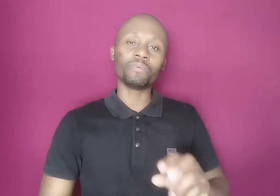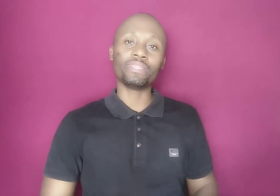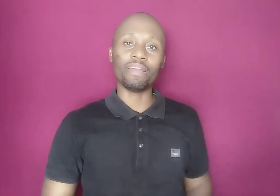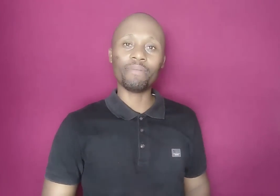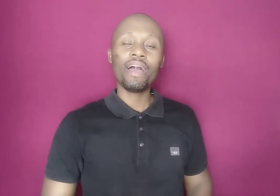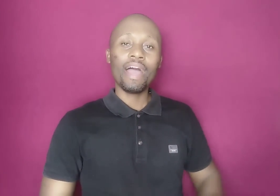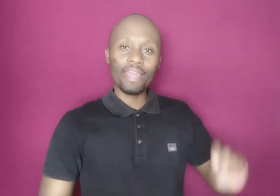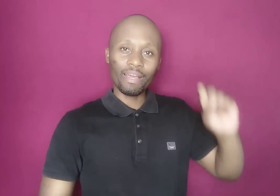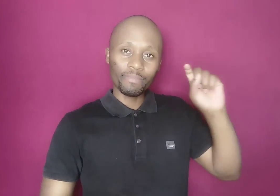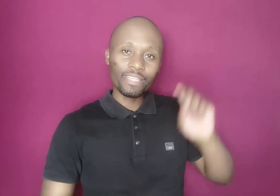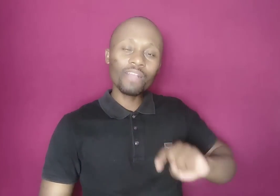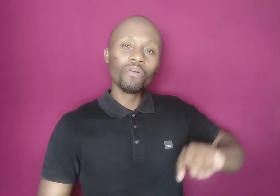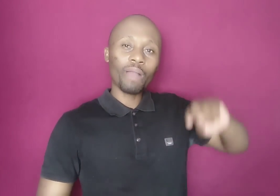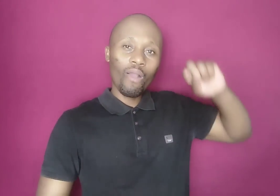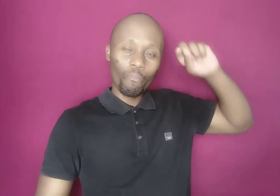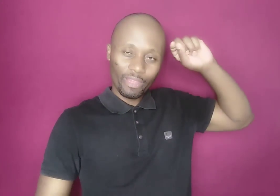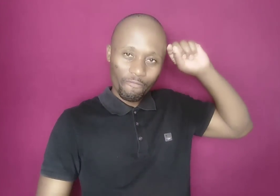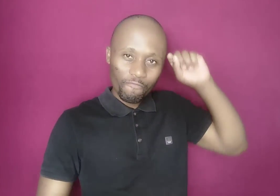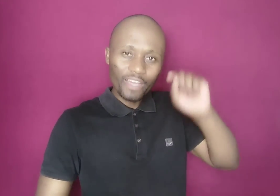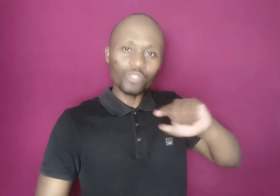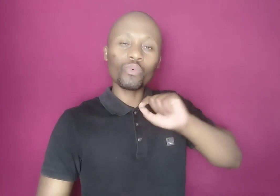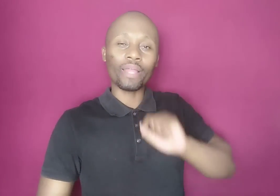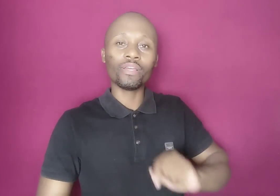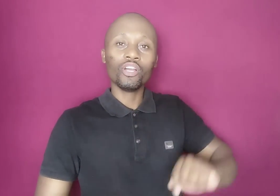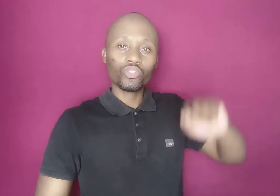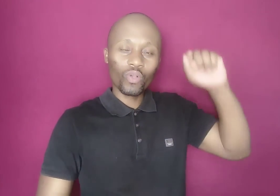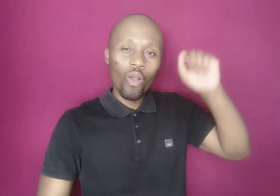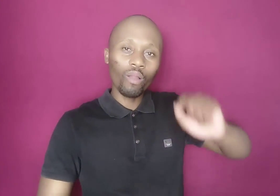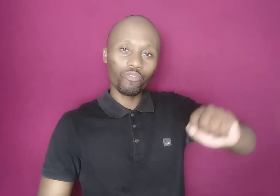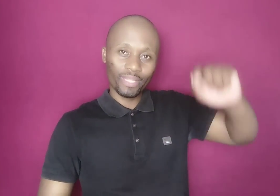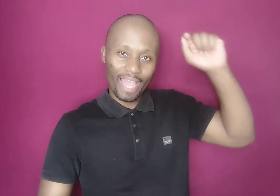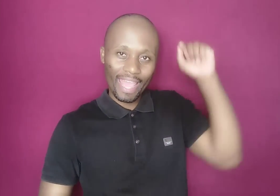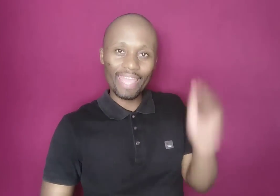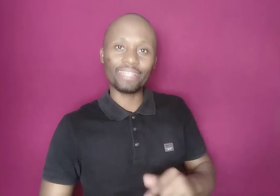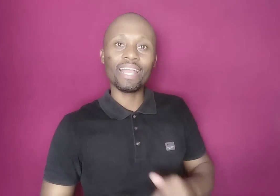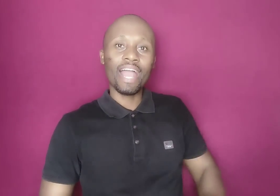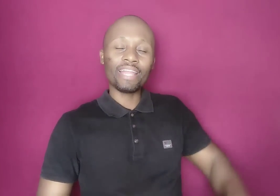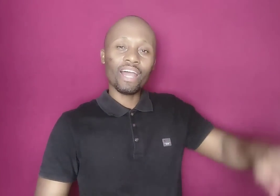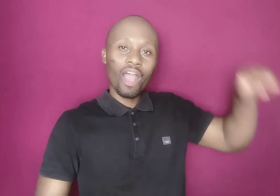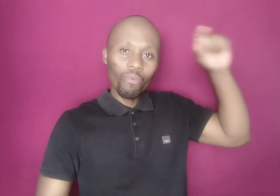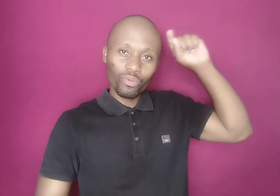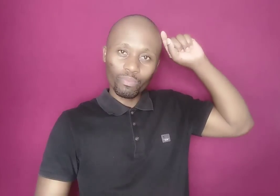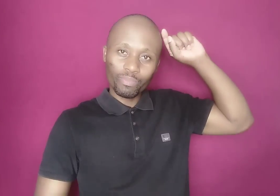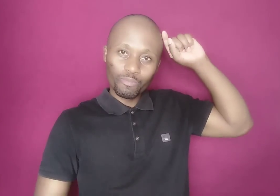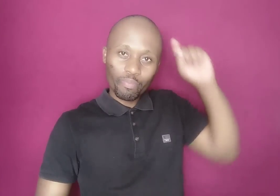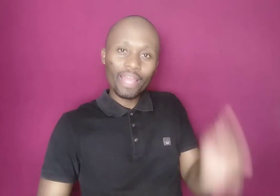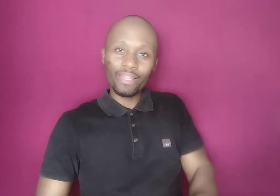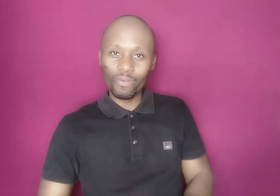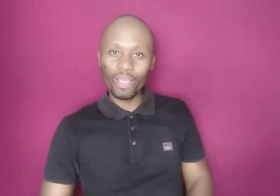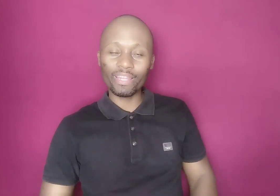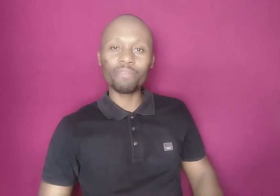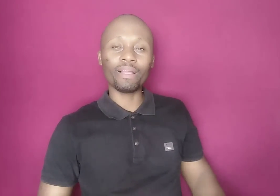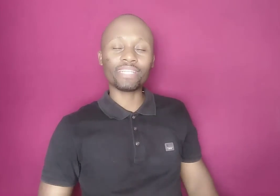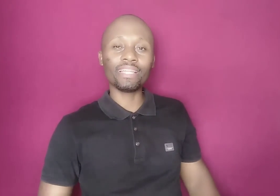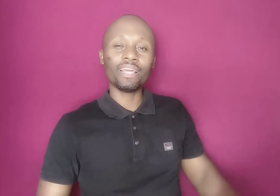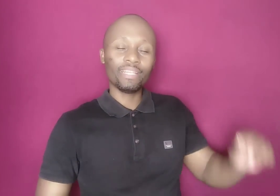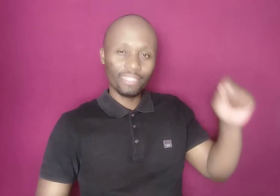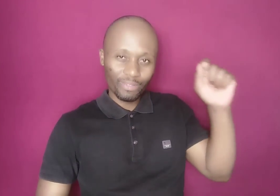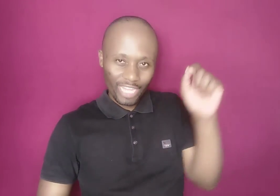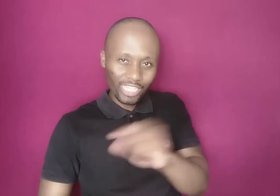them. And I'm saying I will be the first one to call for their head. And I will spread the word in my channel. Just